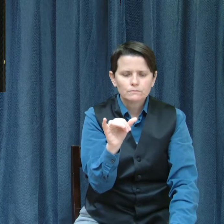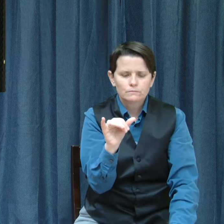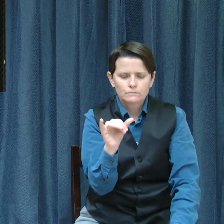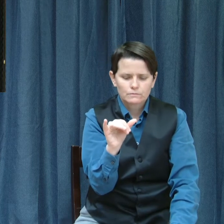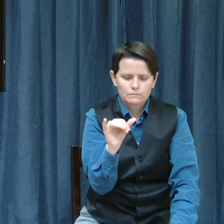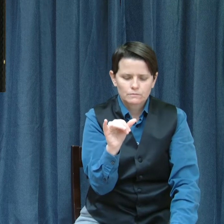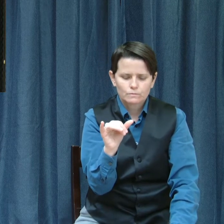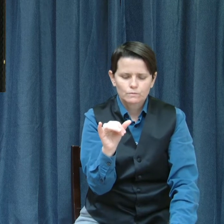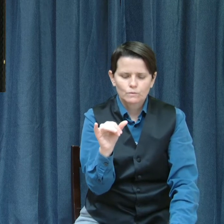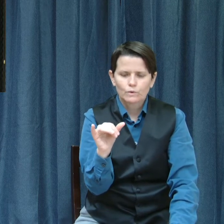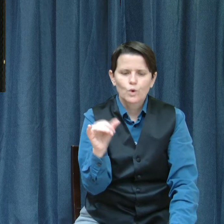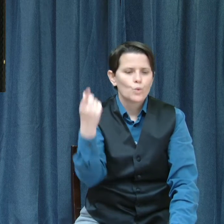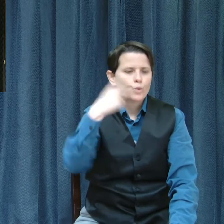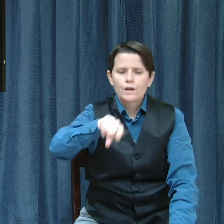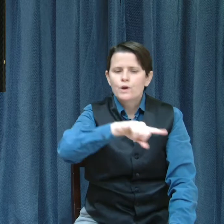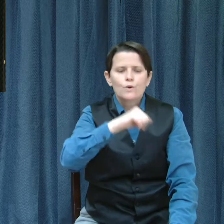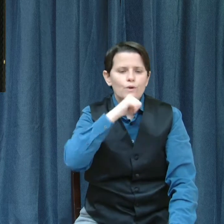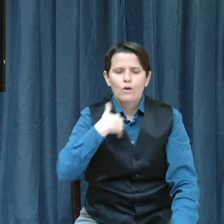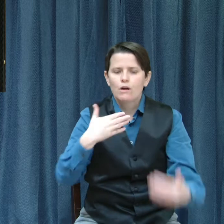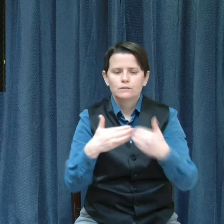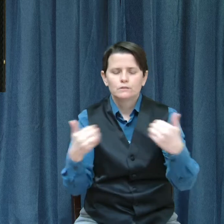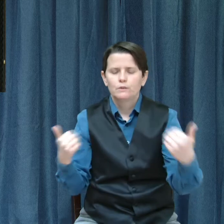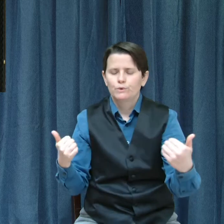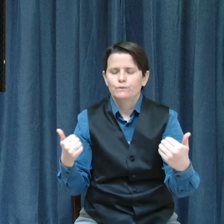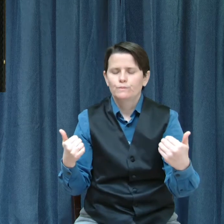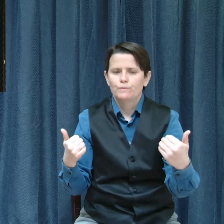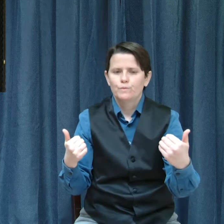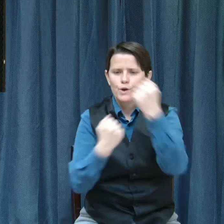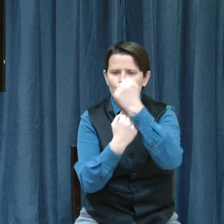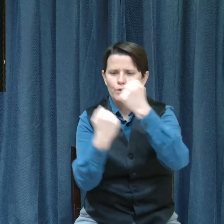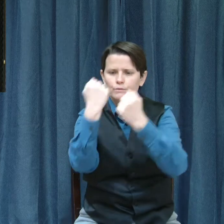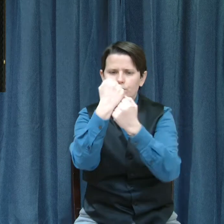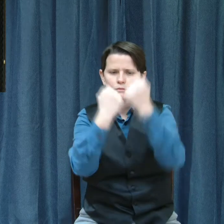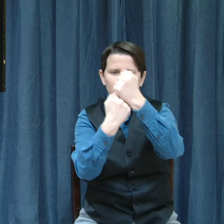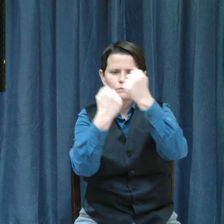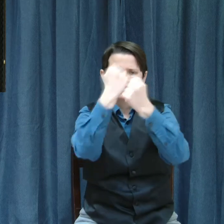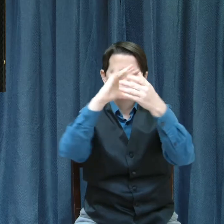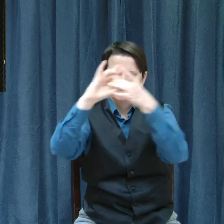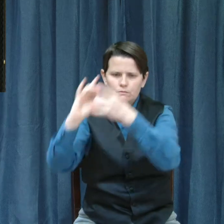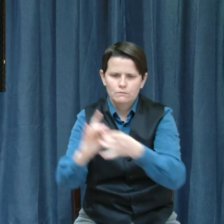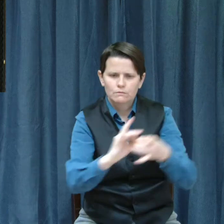are not separate. And when one of us is experiencing